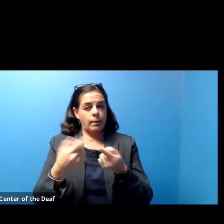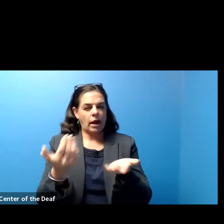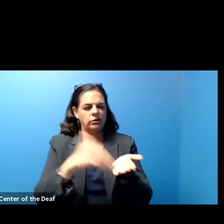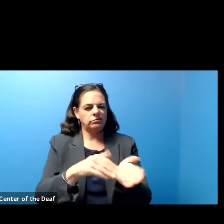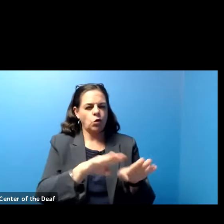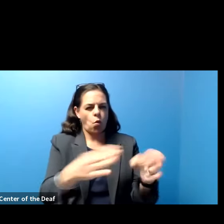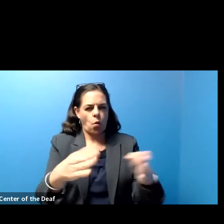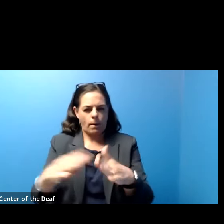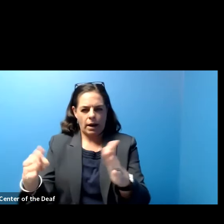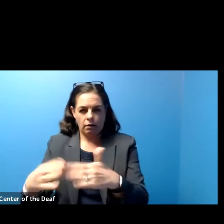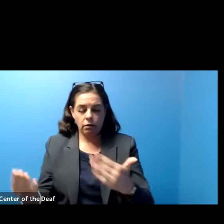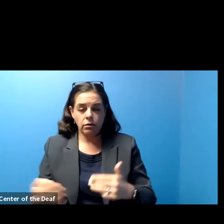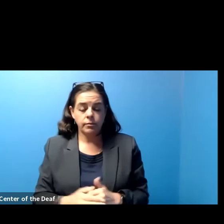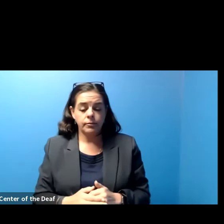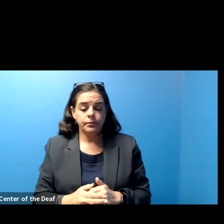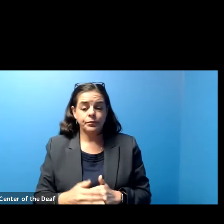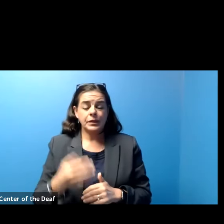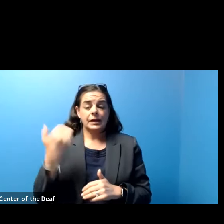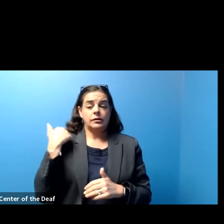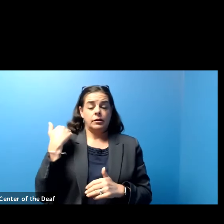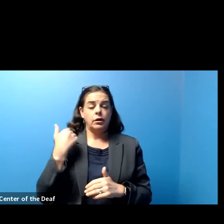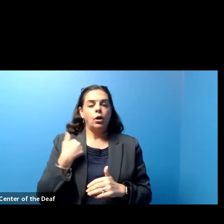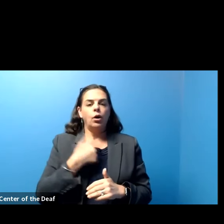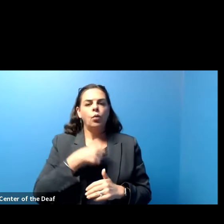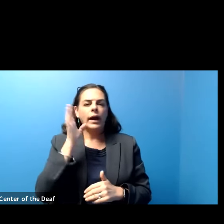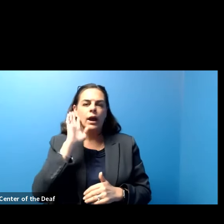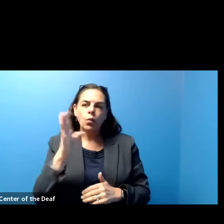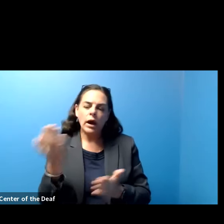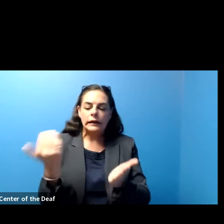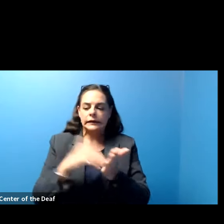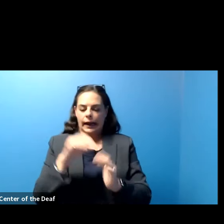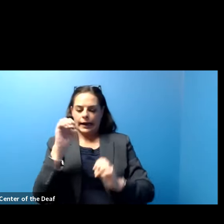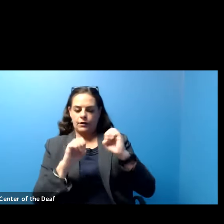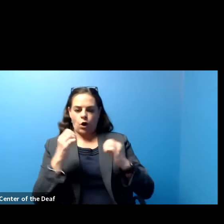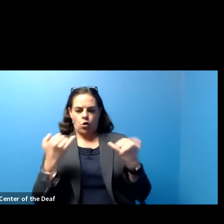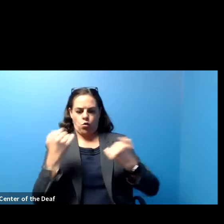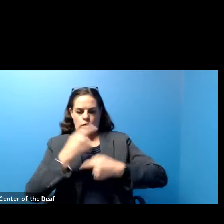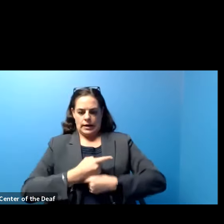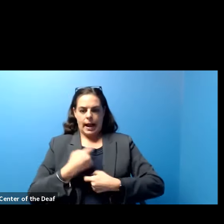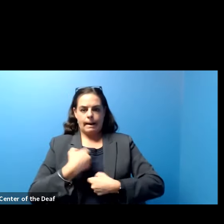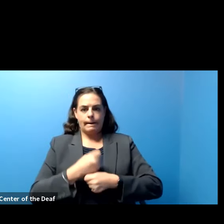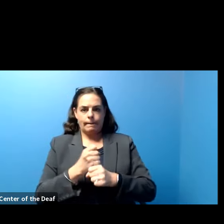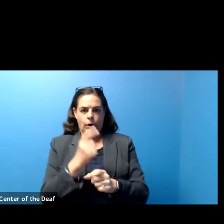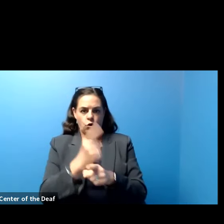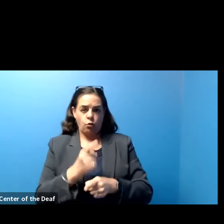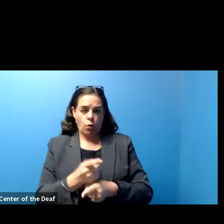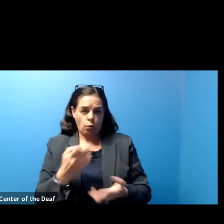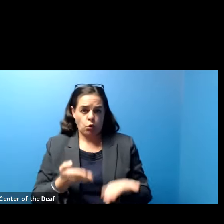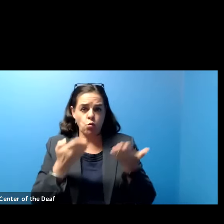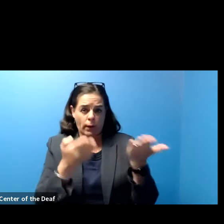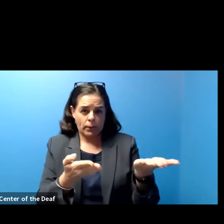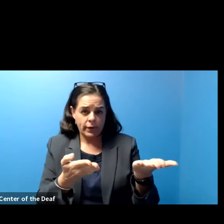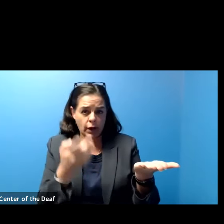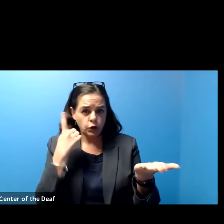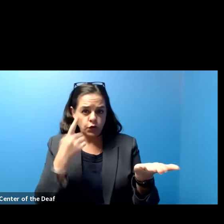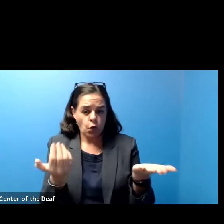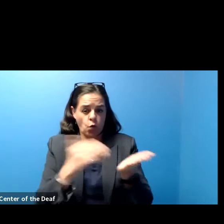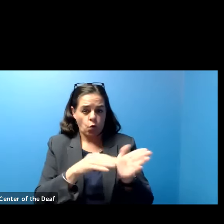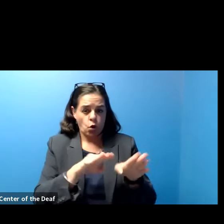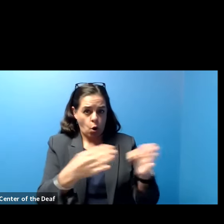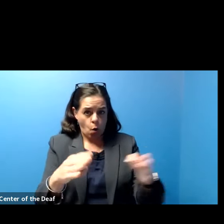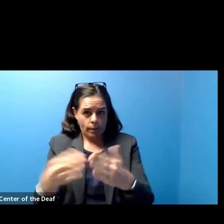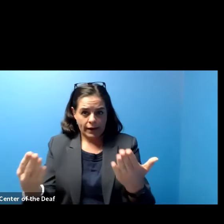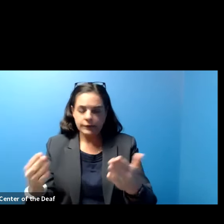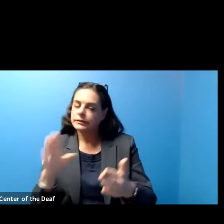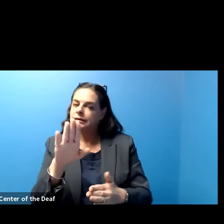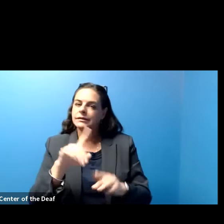Previously, we had mentioned we would reevaluate where we stand today and make an appropriate recommendation at this time. However,